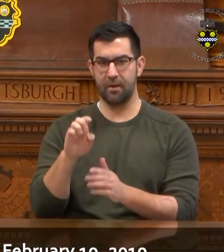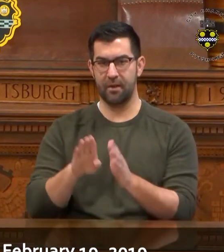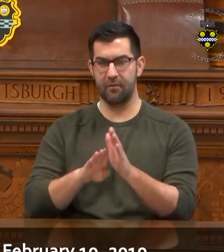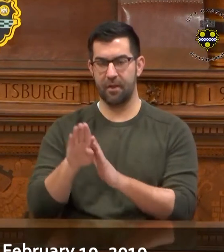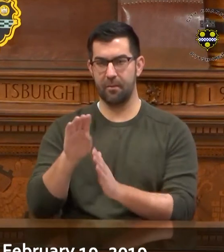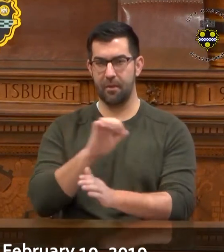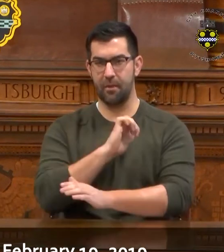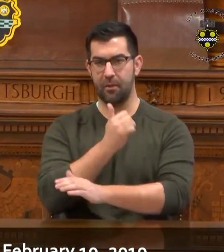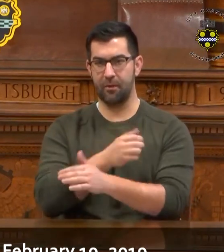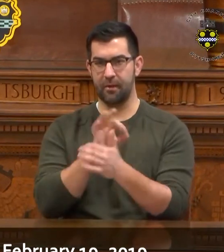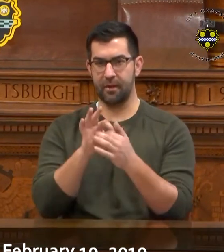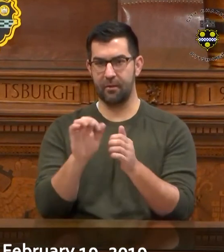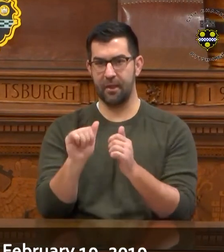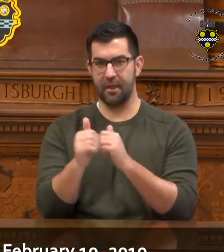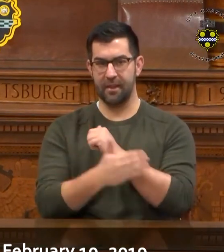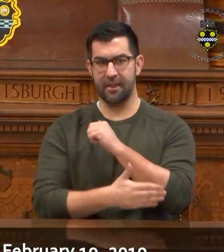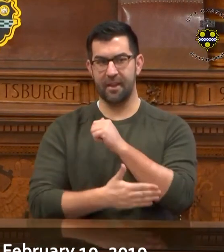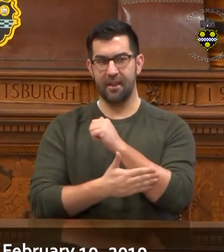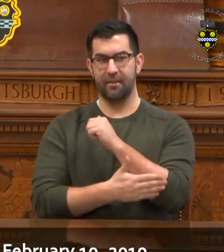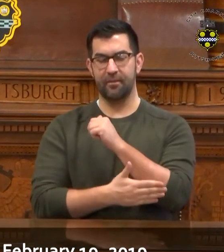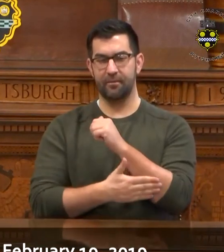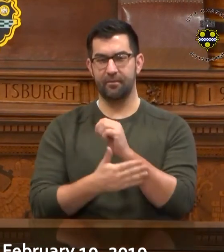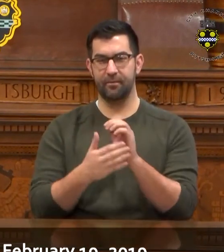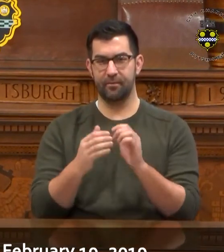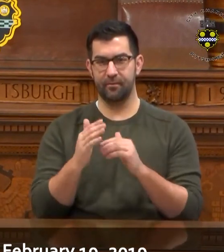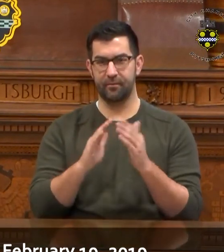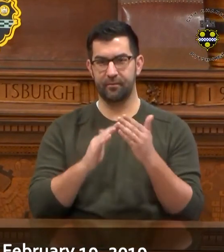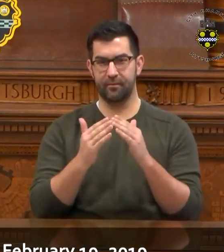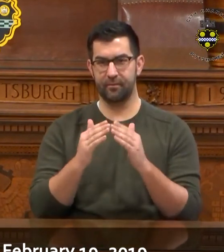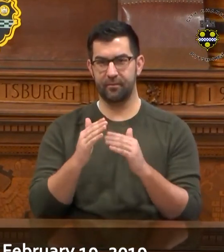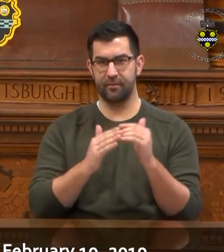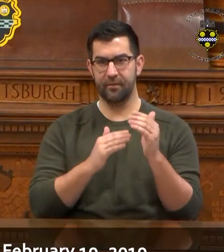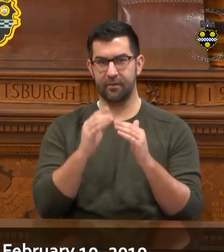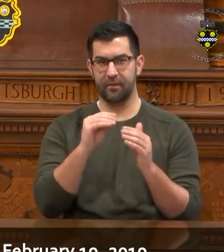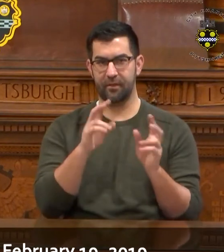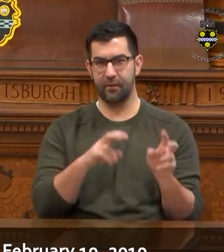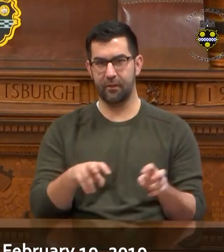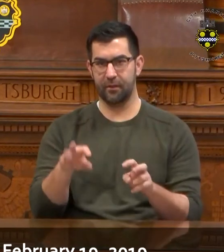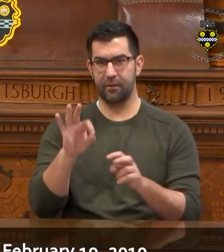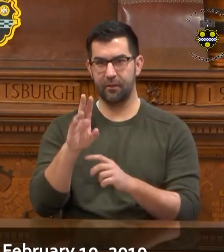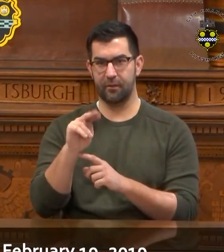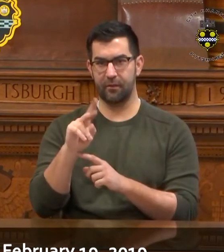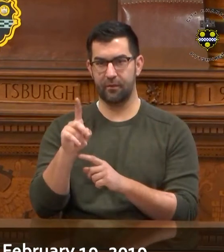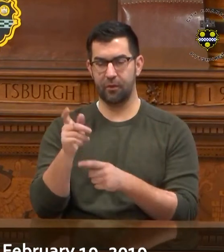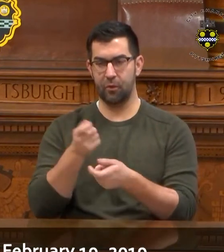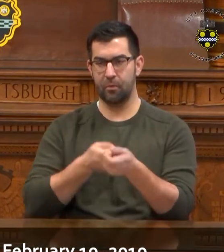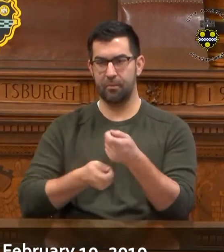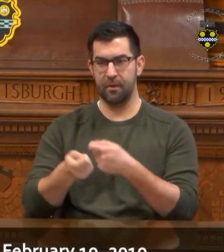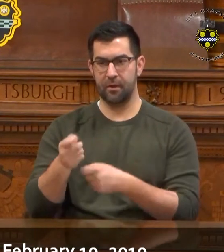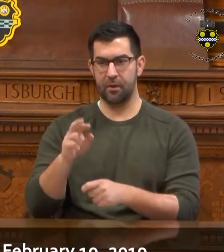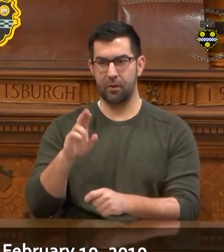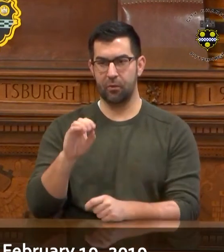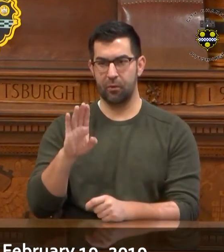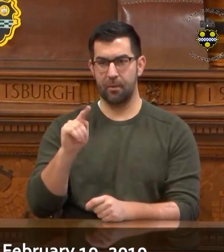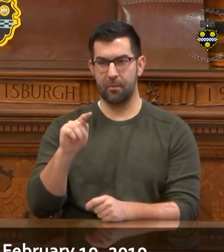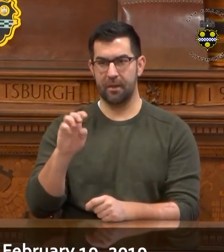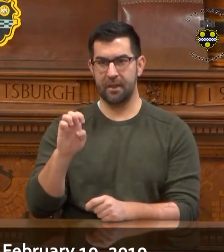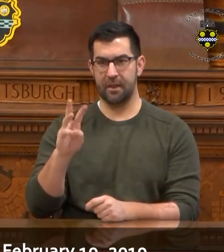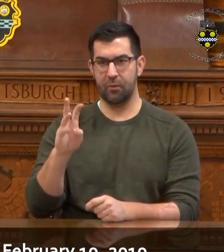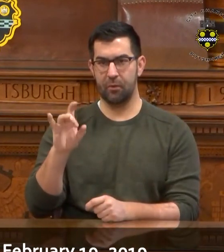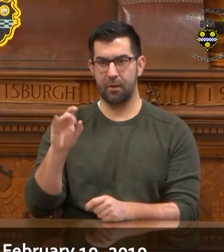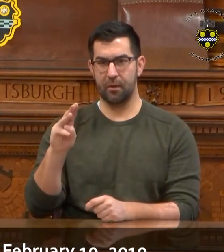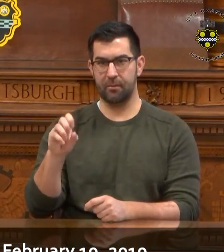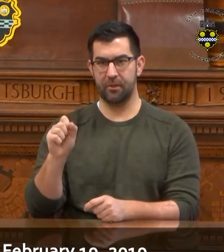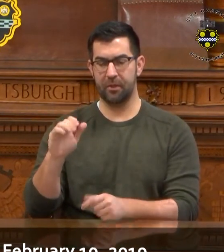of Allegheny County's Community Infrastructure and Tourism Fund to replace the Robert E. Williams